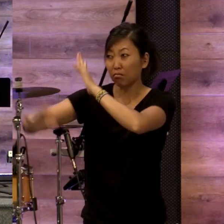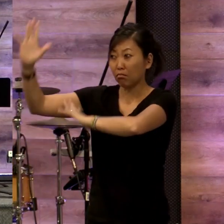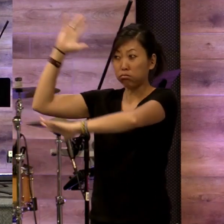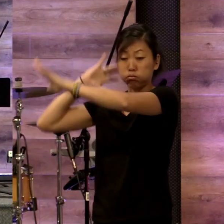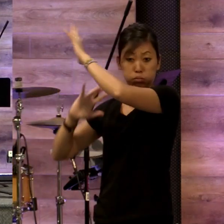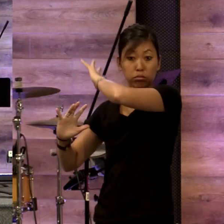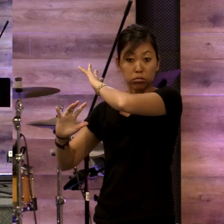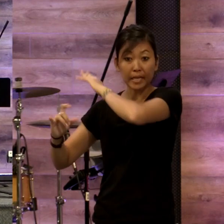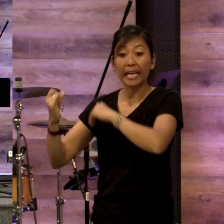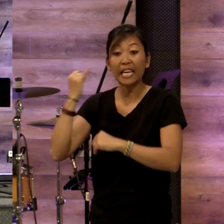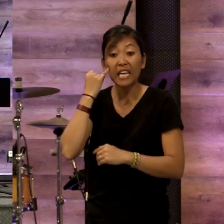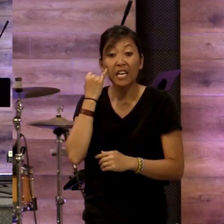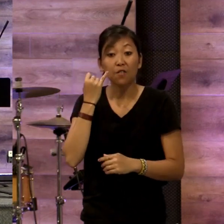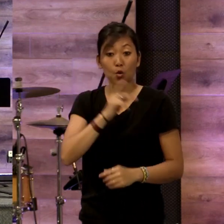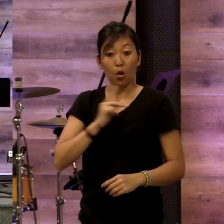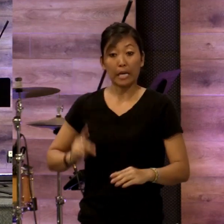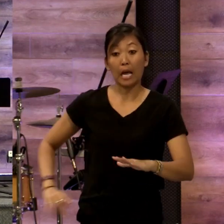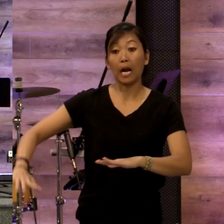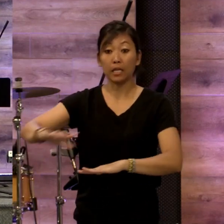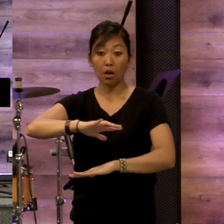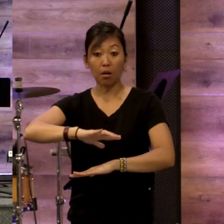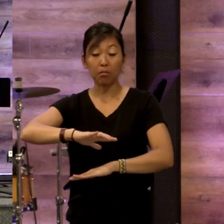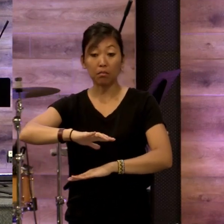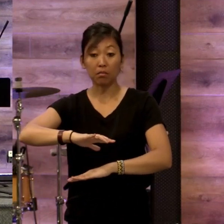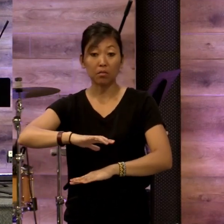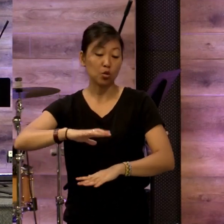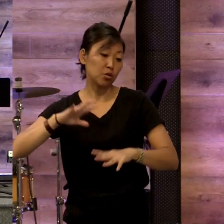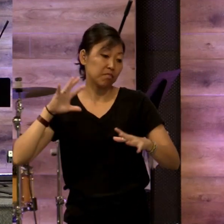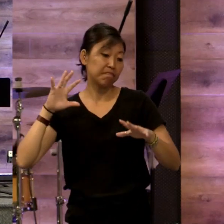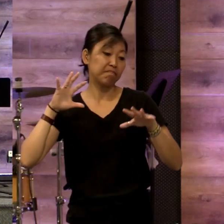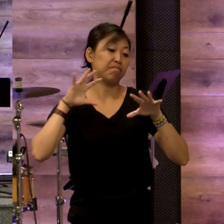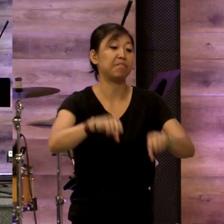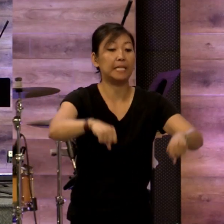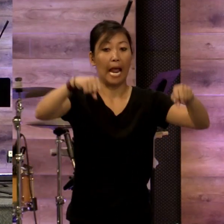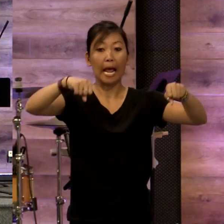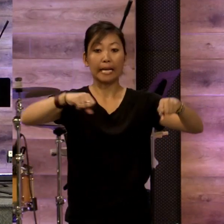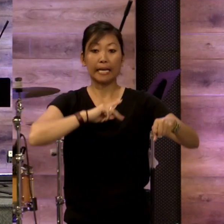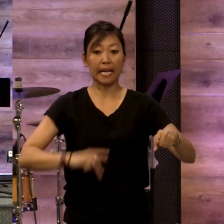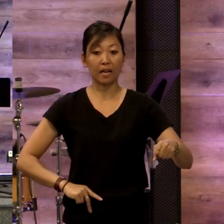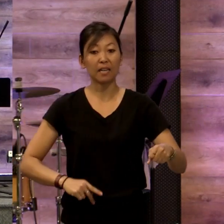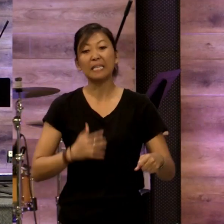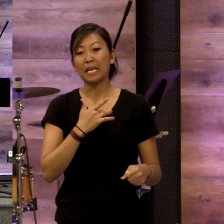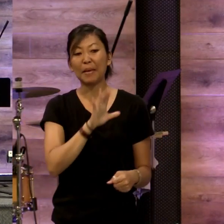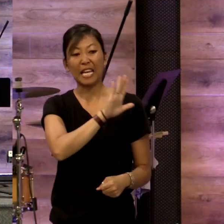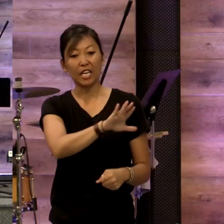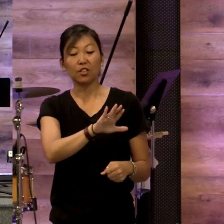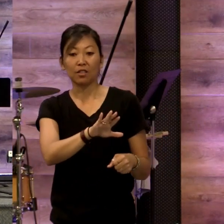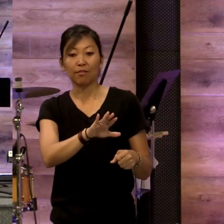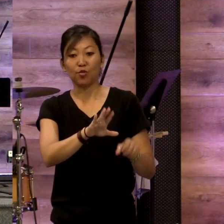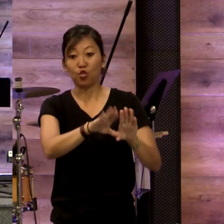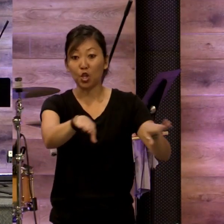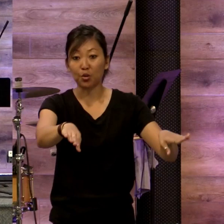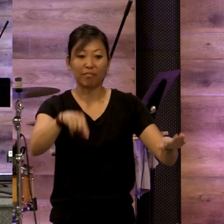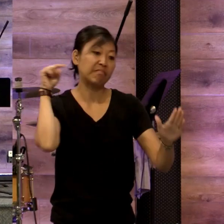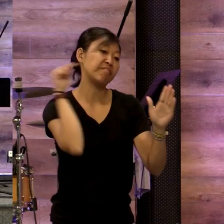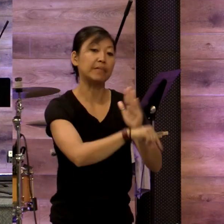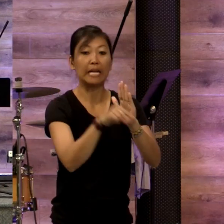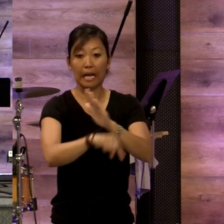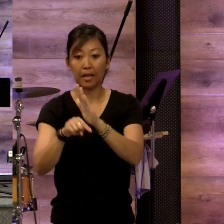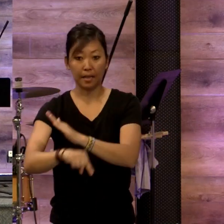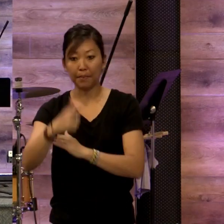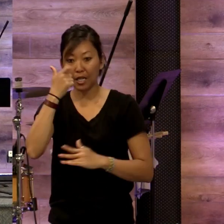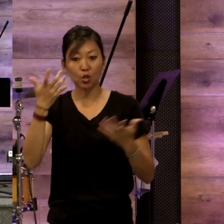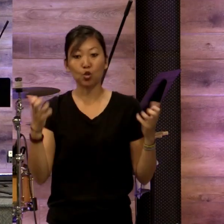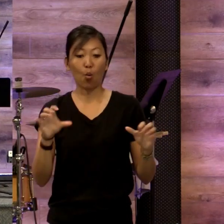you were to go and establish your throne, taking it away from another king, you would often eliminate all of the other threats or those who would have any claim to